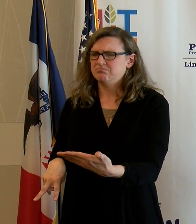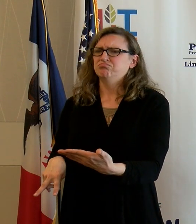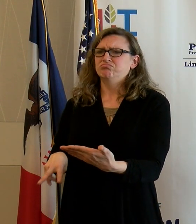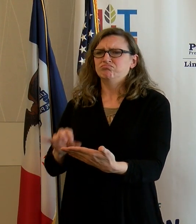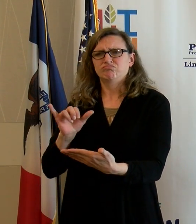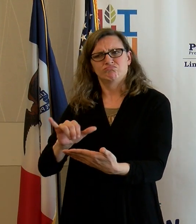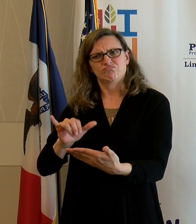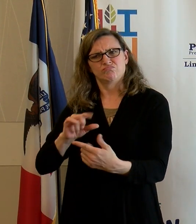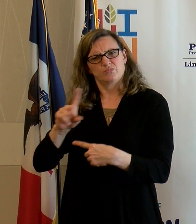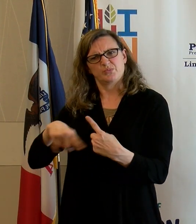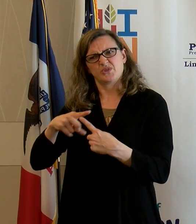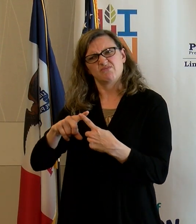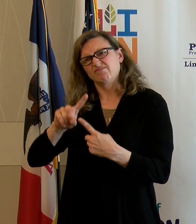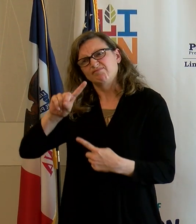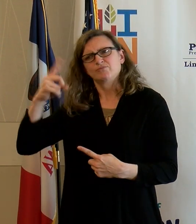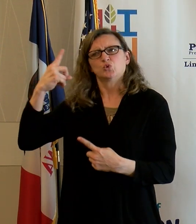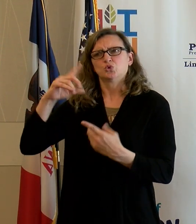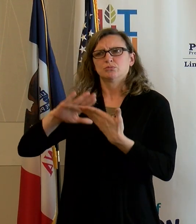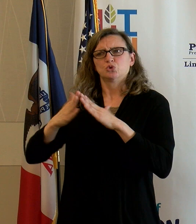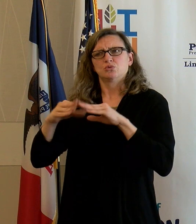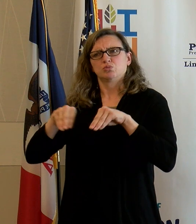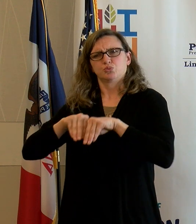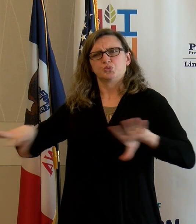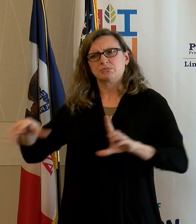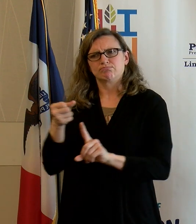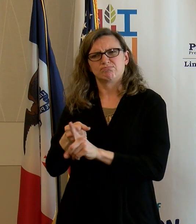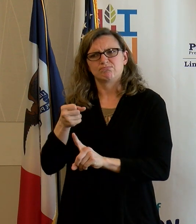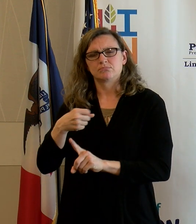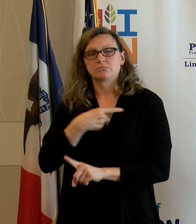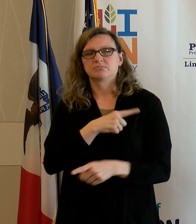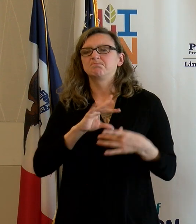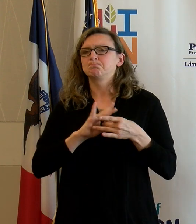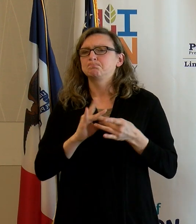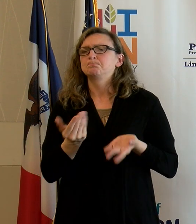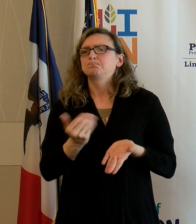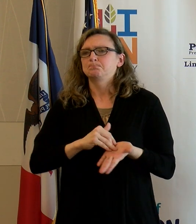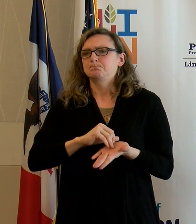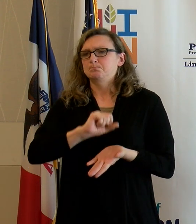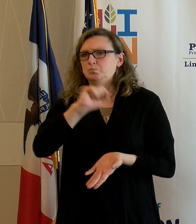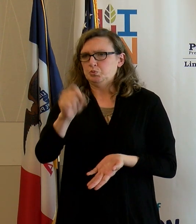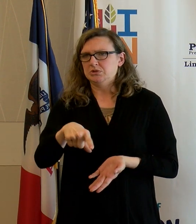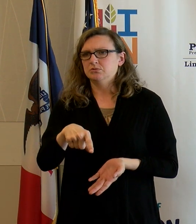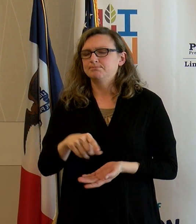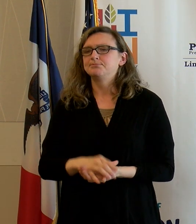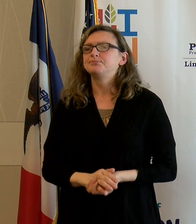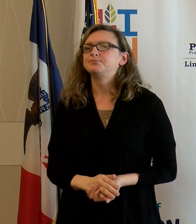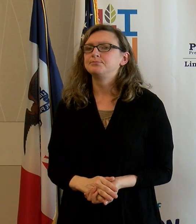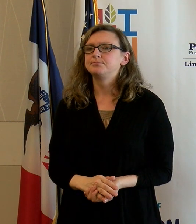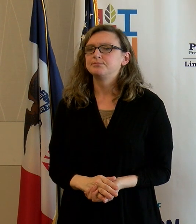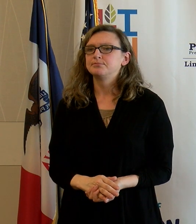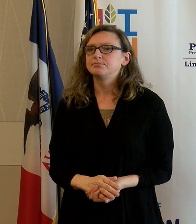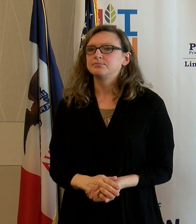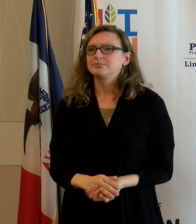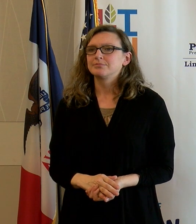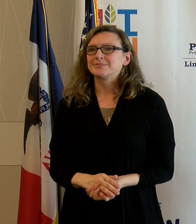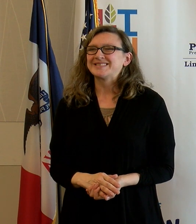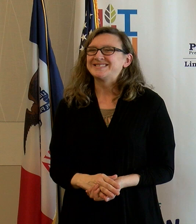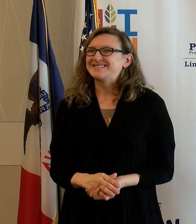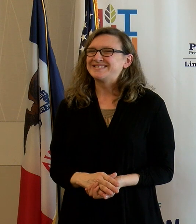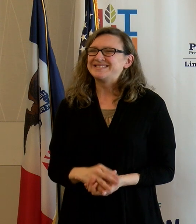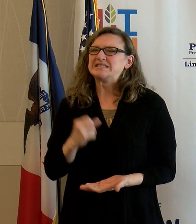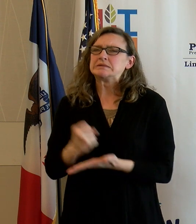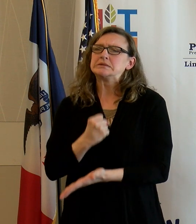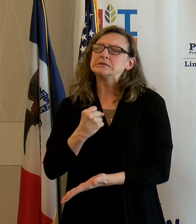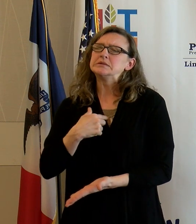Thank you for the question. The question is, when did community spread first start? And I'm sorry, I did not bring that information with me.